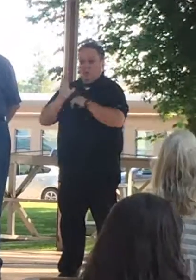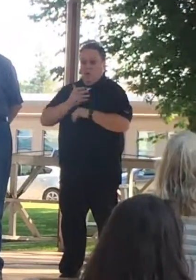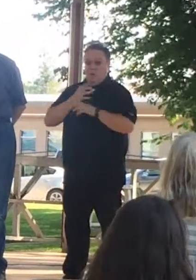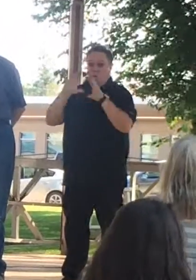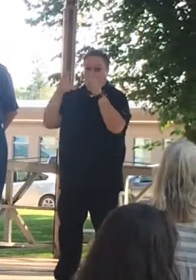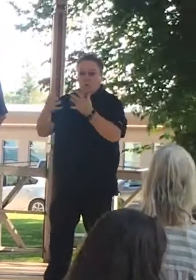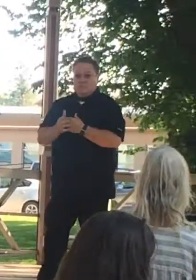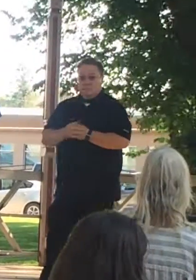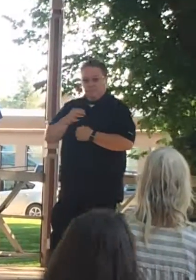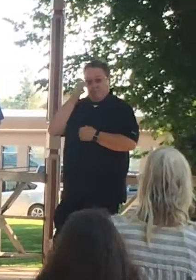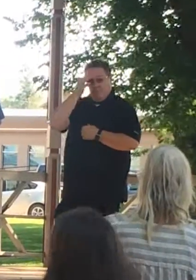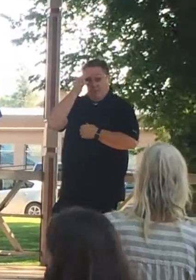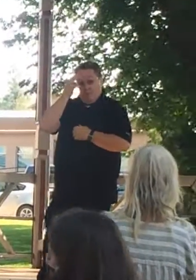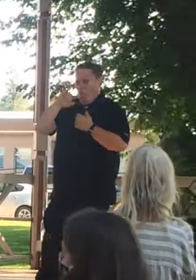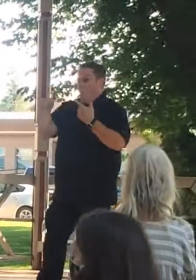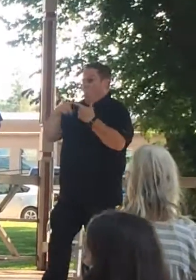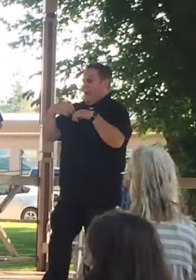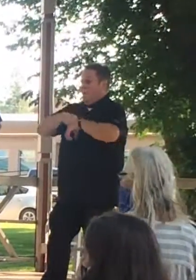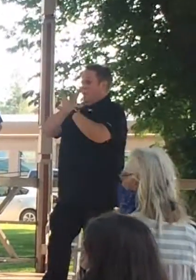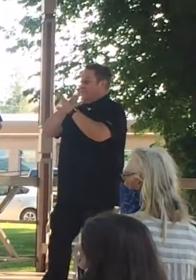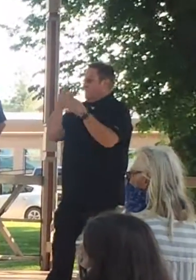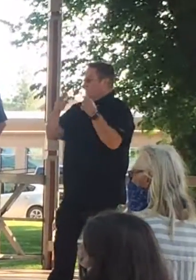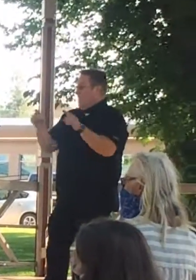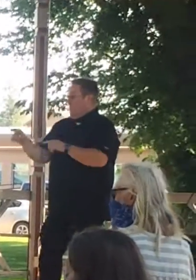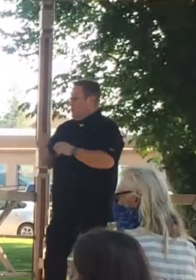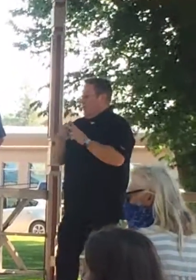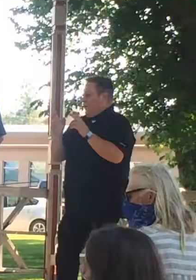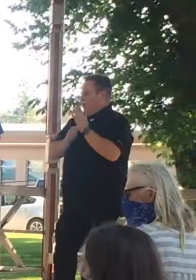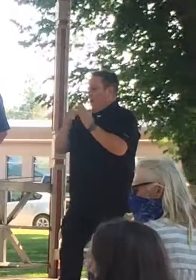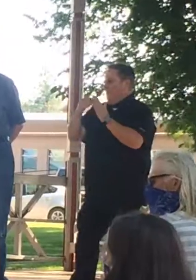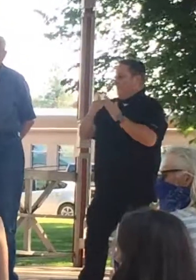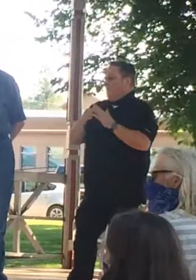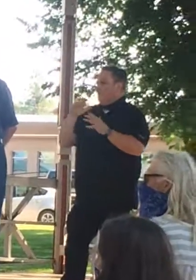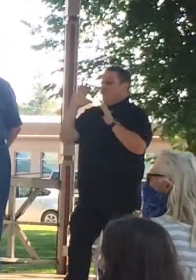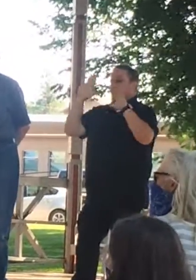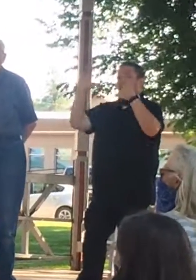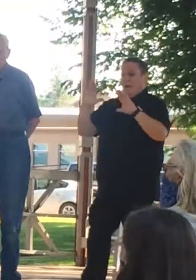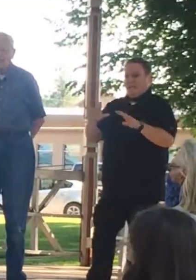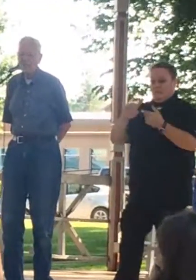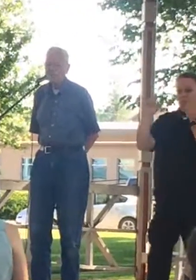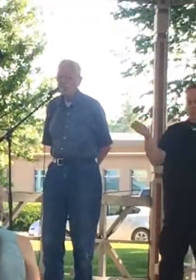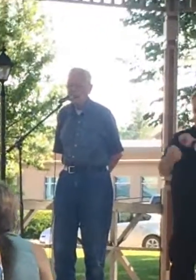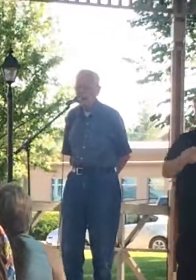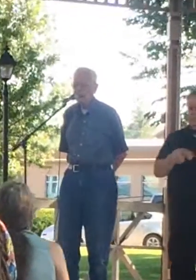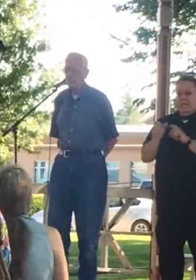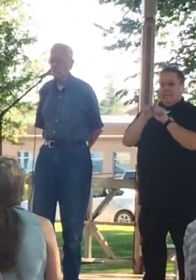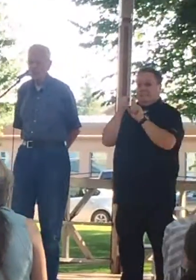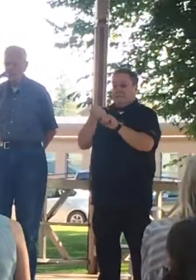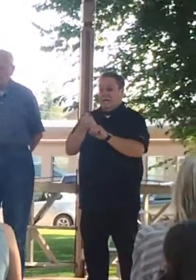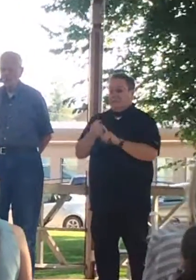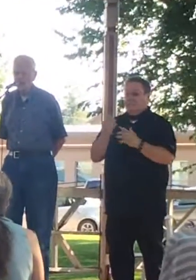world. When crises occur, very often great changes in